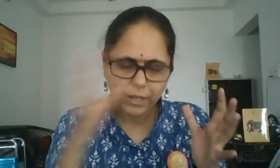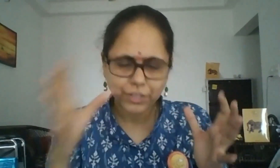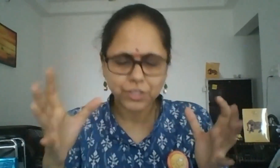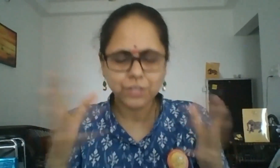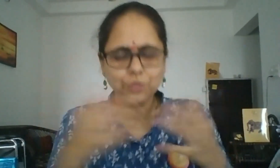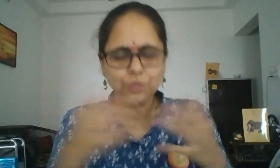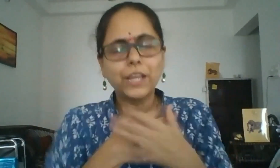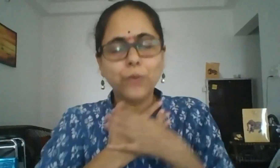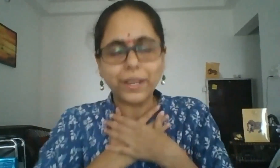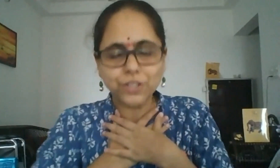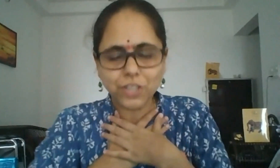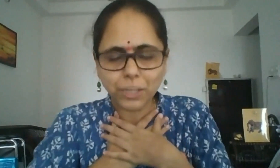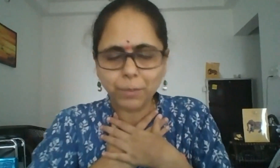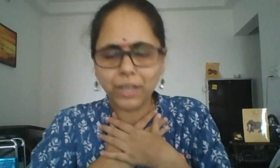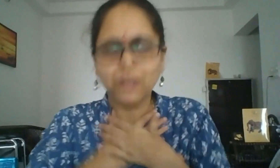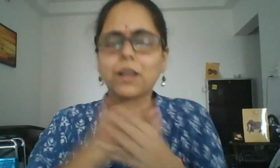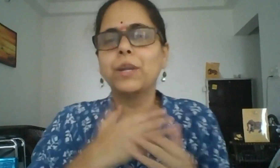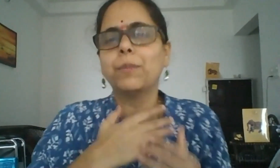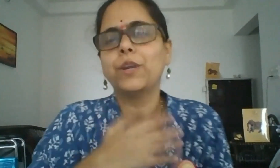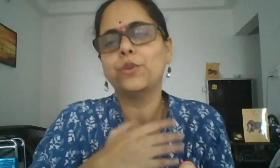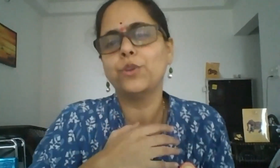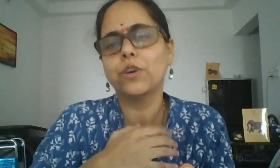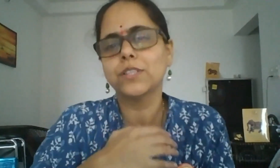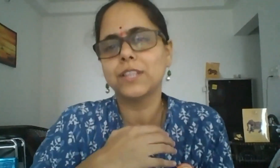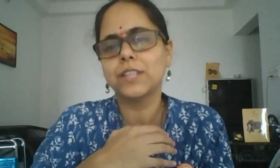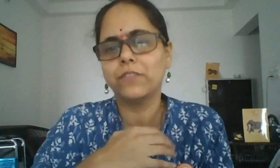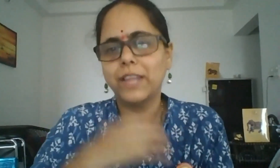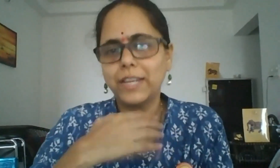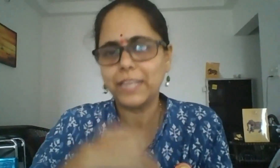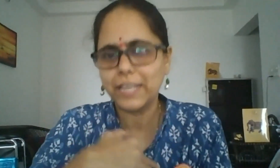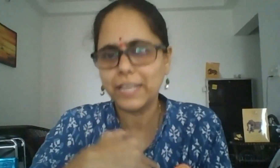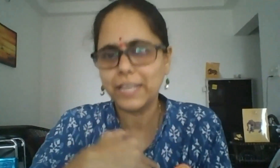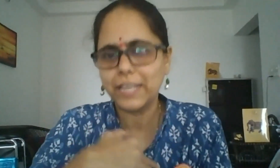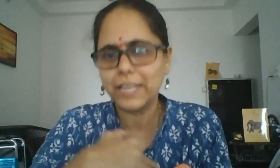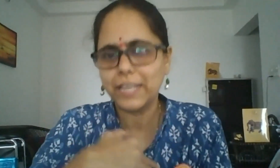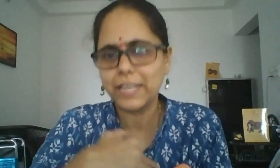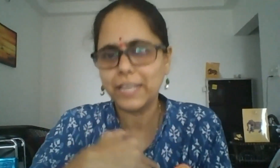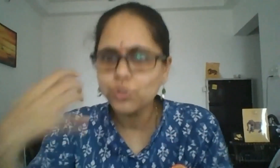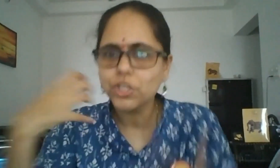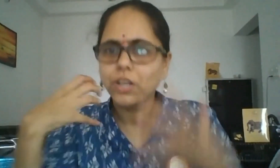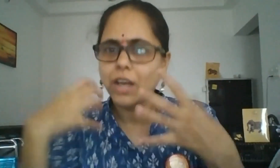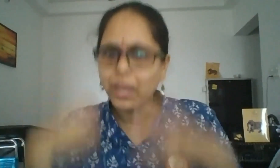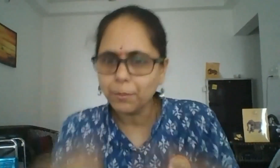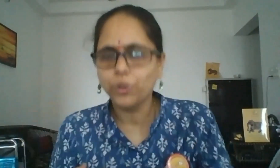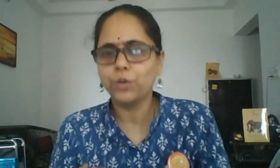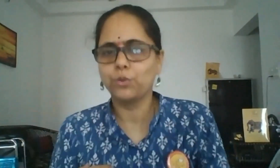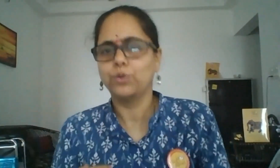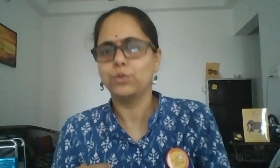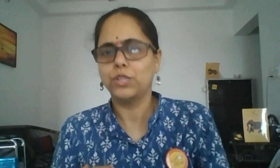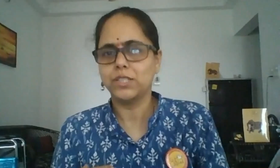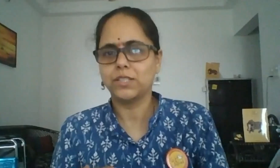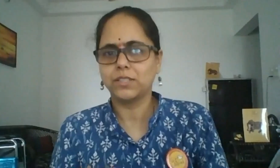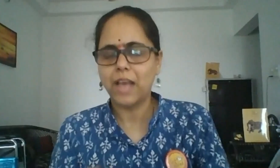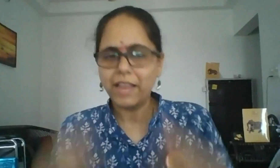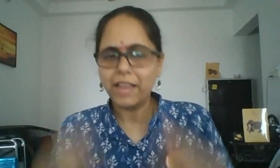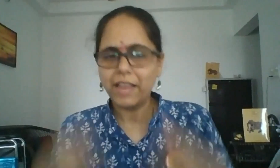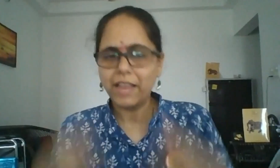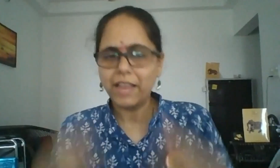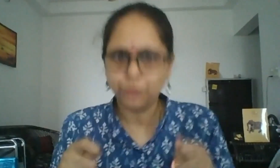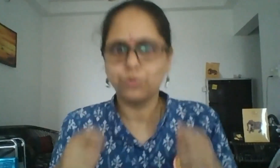reflection so that you actually make a commitment to yourself that yes, in future I am going to do this. I will try to do